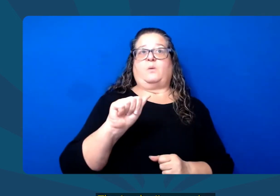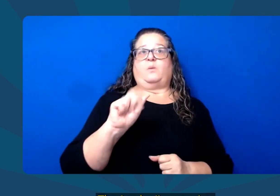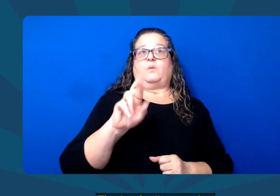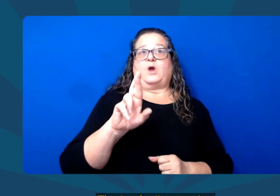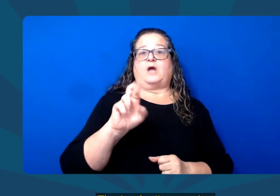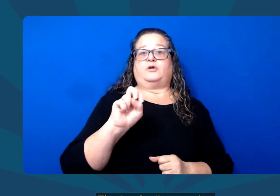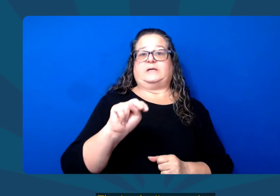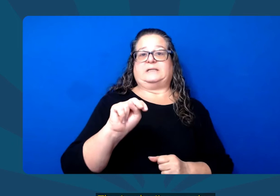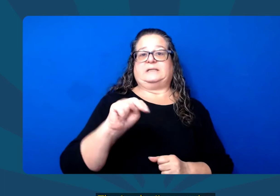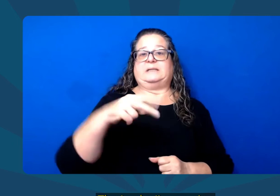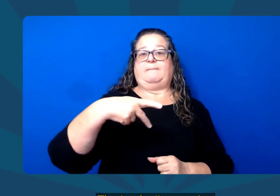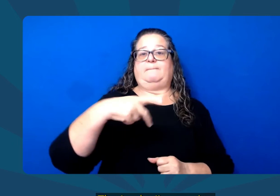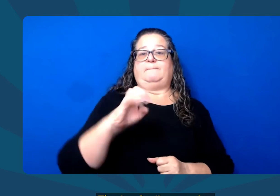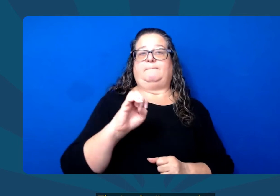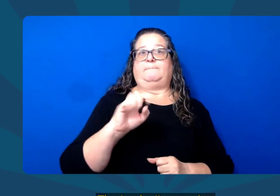with Warren Peterson